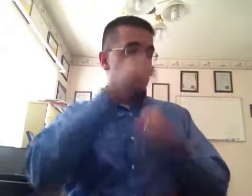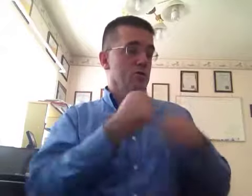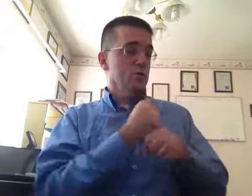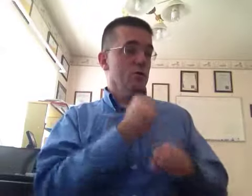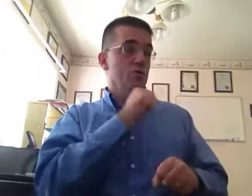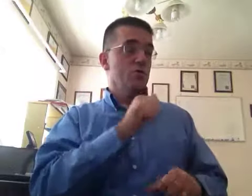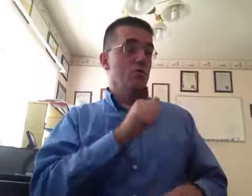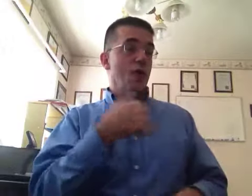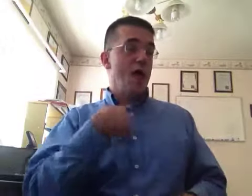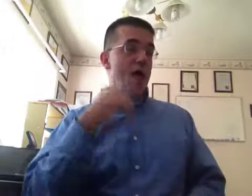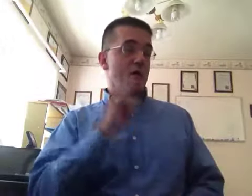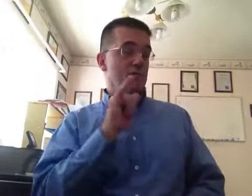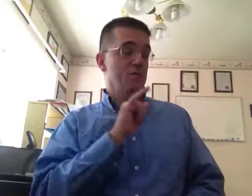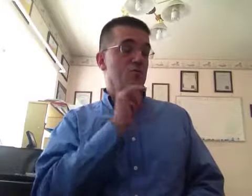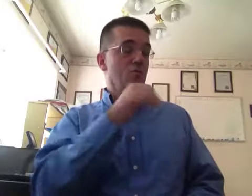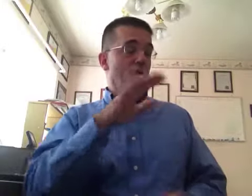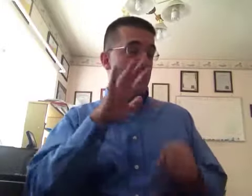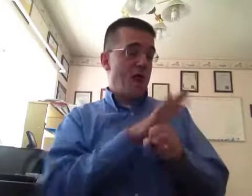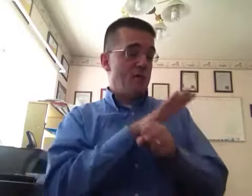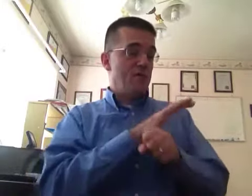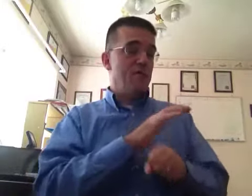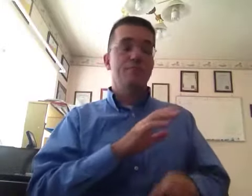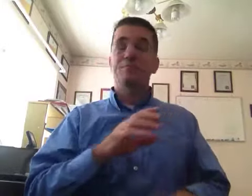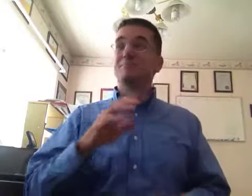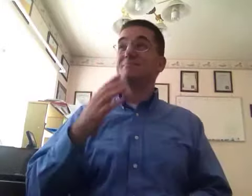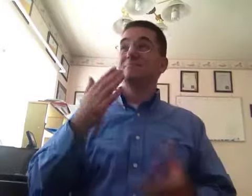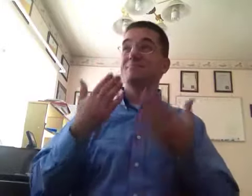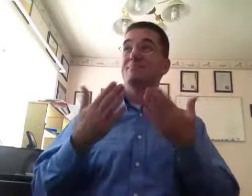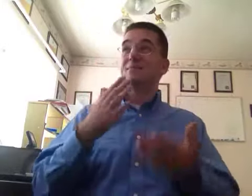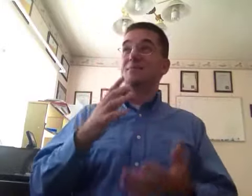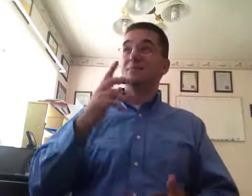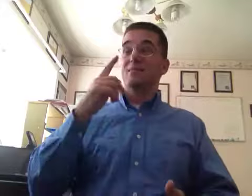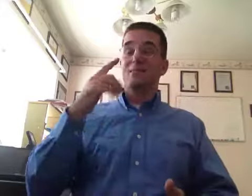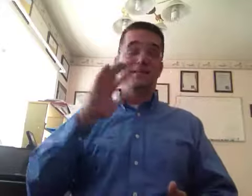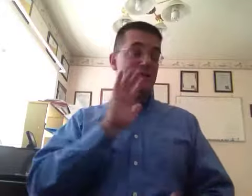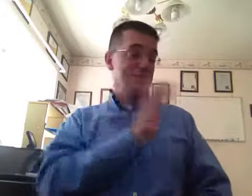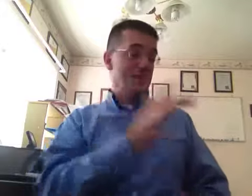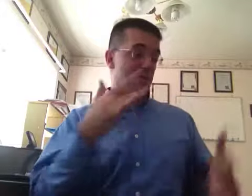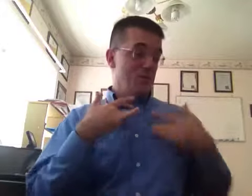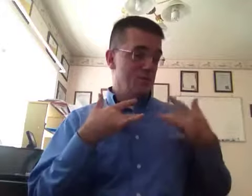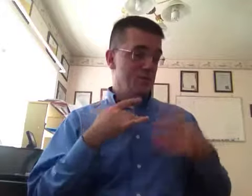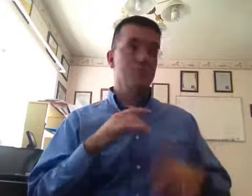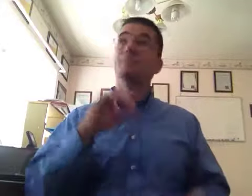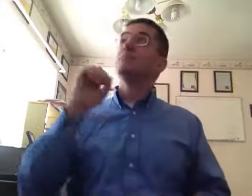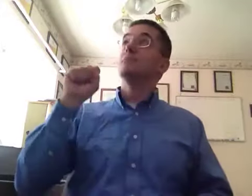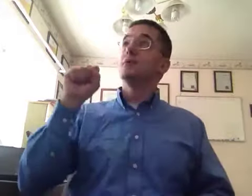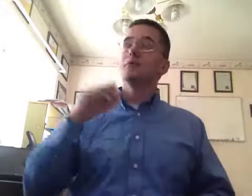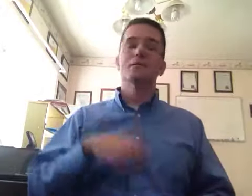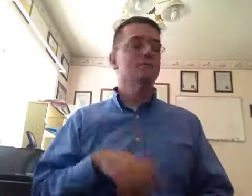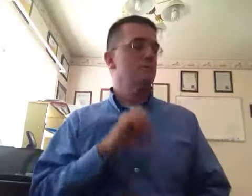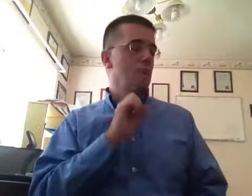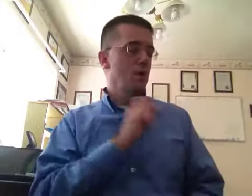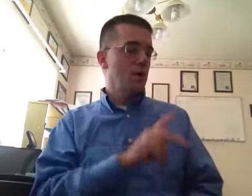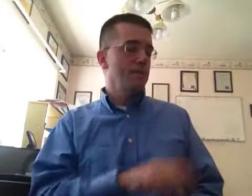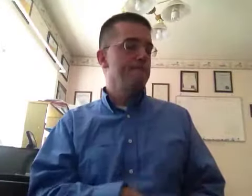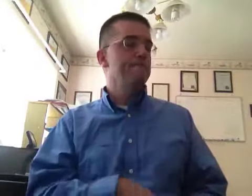enough? Probably not. That's where that's your concern, then? Yes, sir. Okay, all right. And that's a